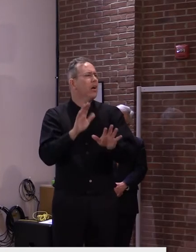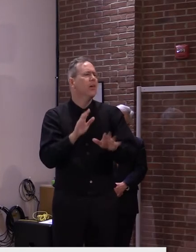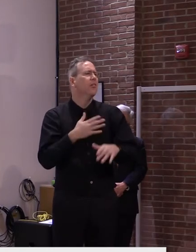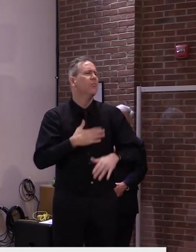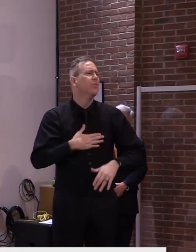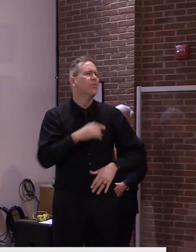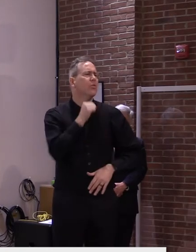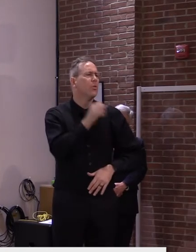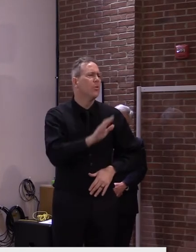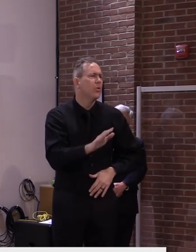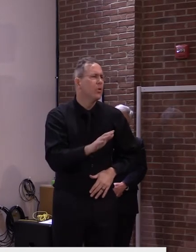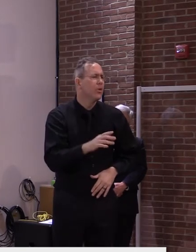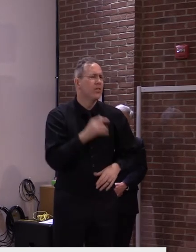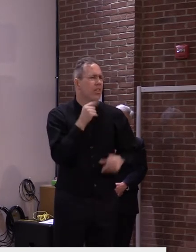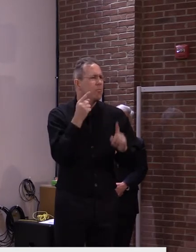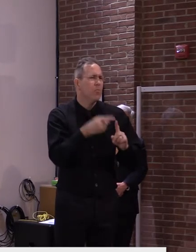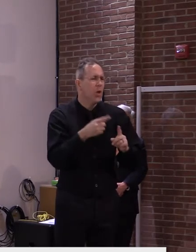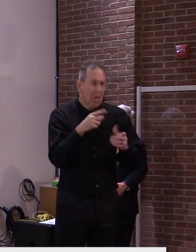For instance,